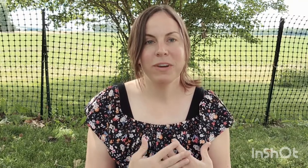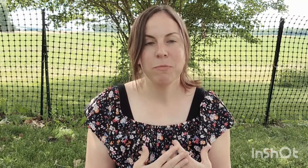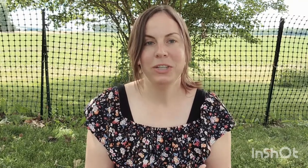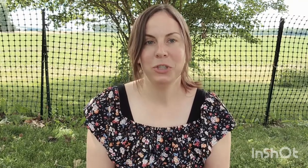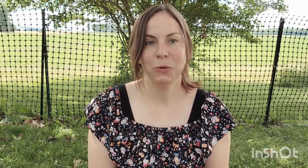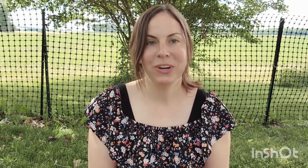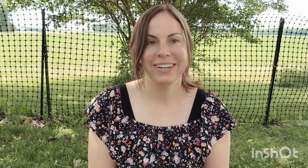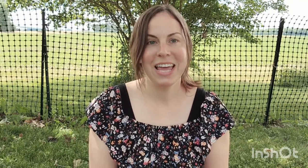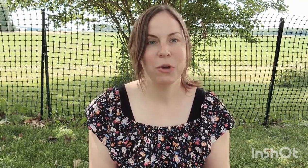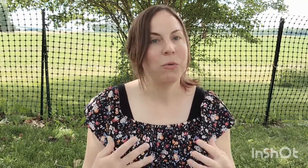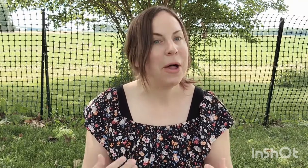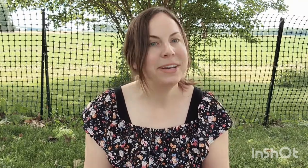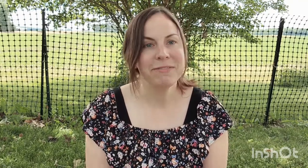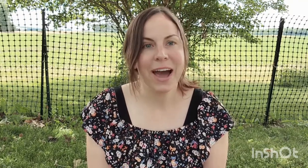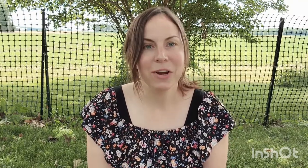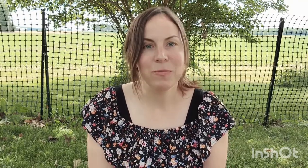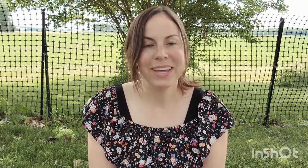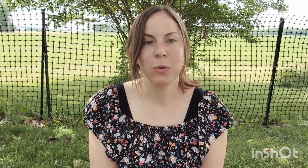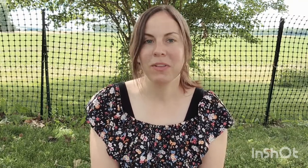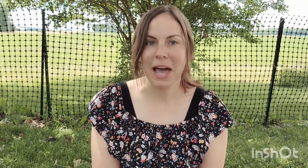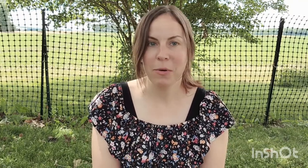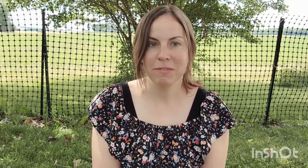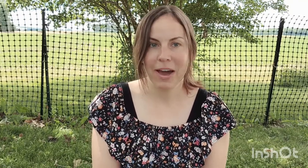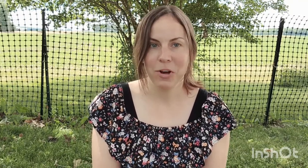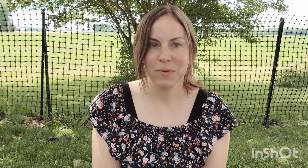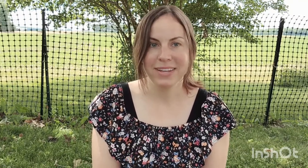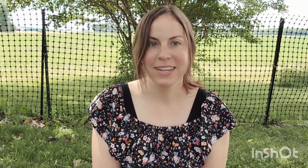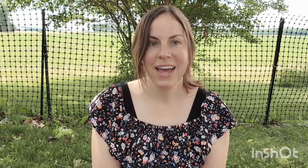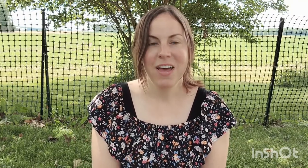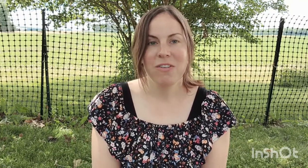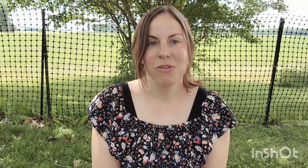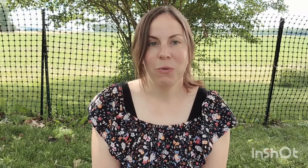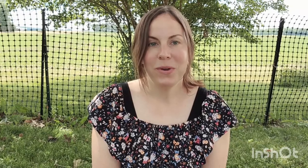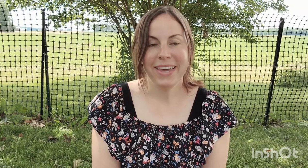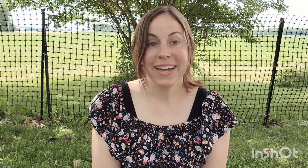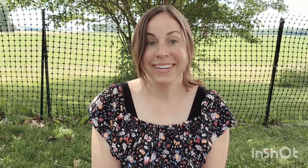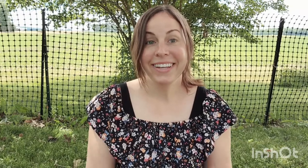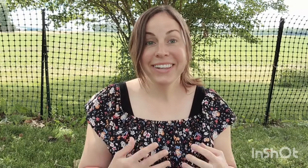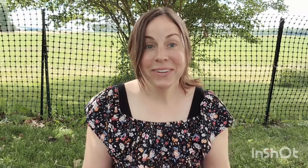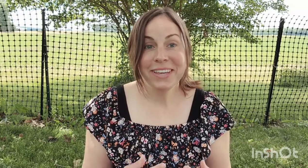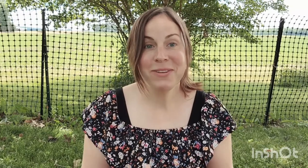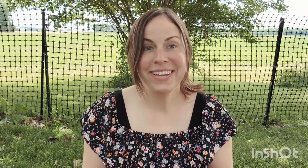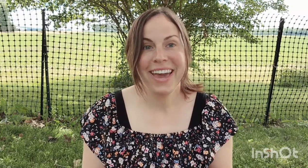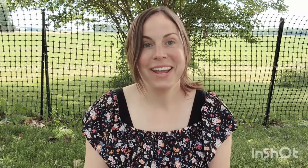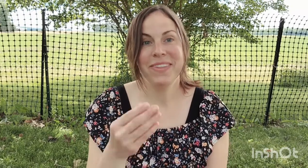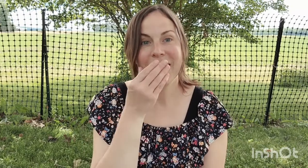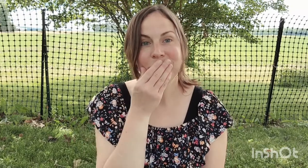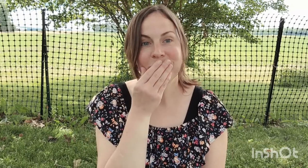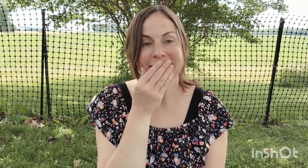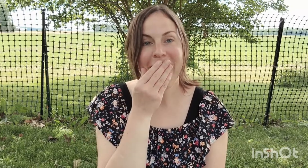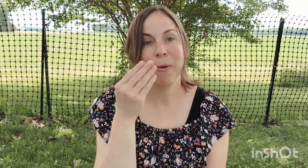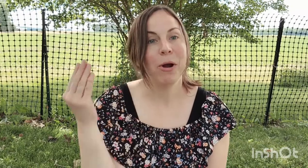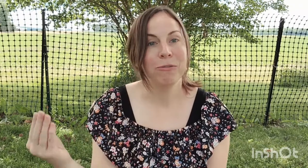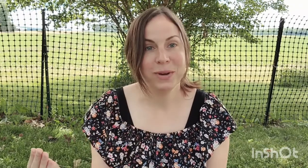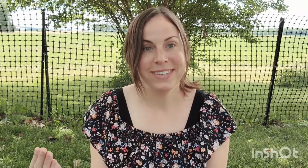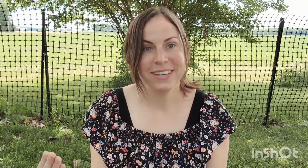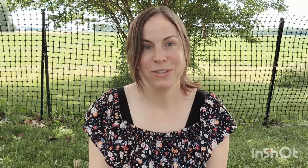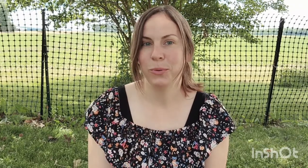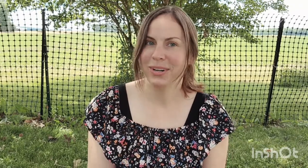my children in a crowded environment or loud environment so we can clearly communicate without our voices or